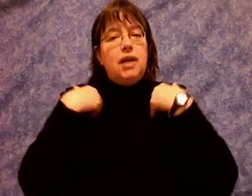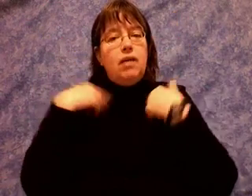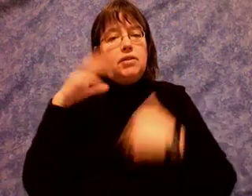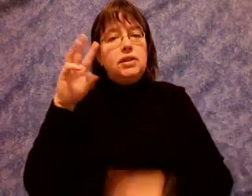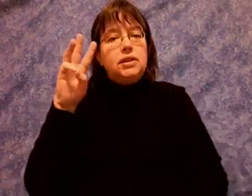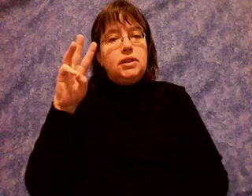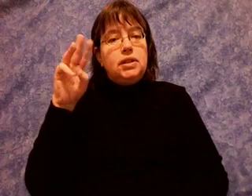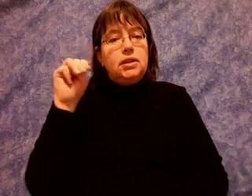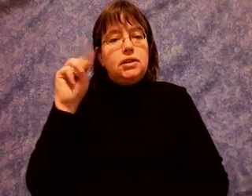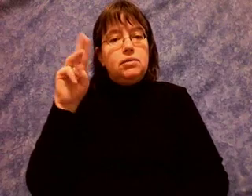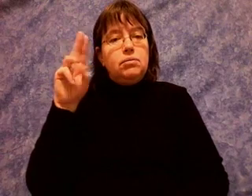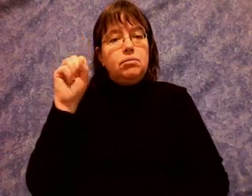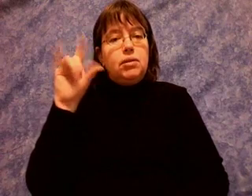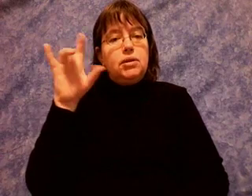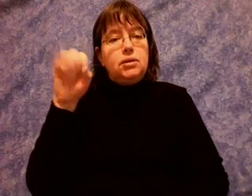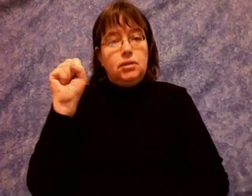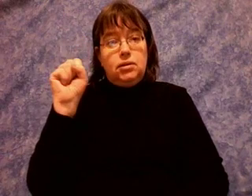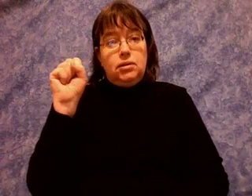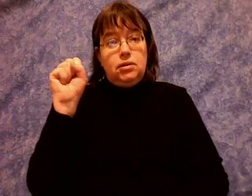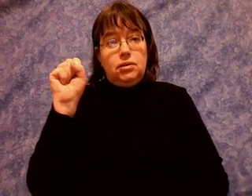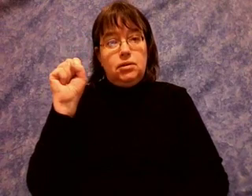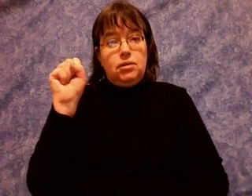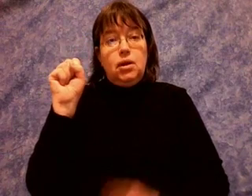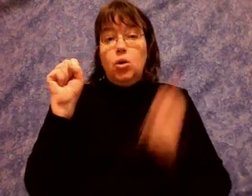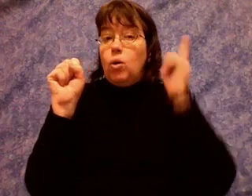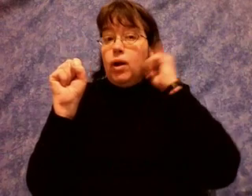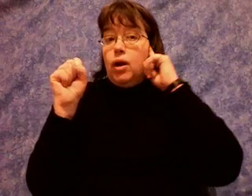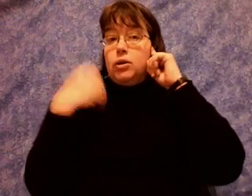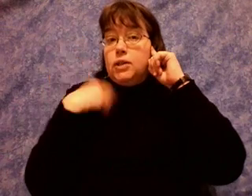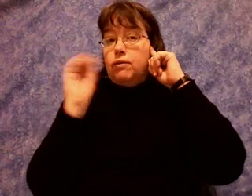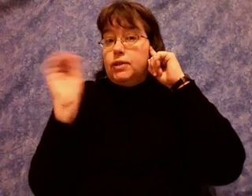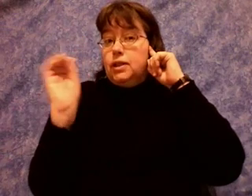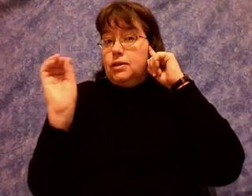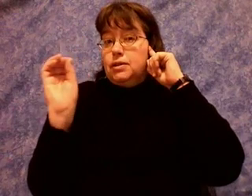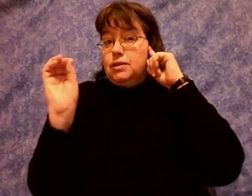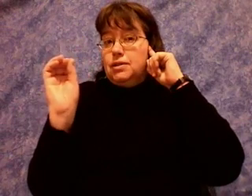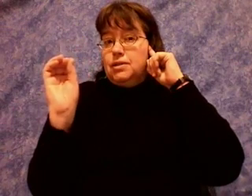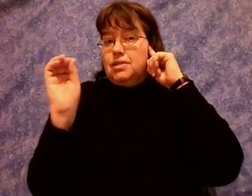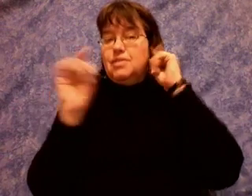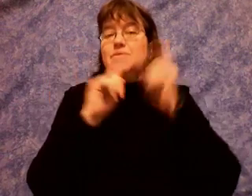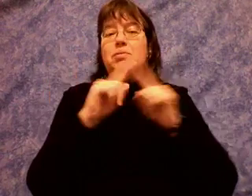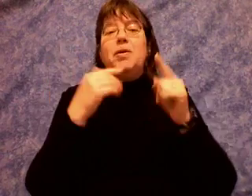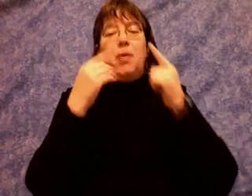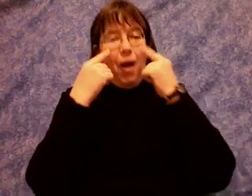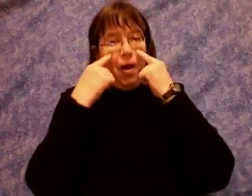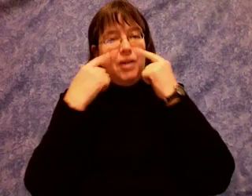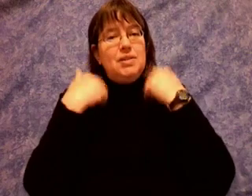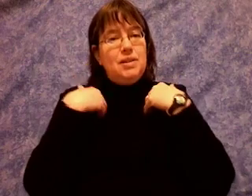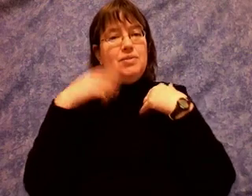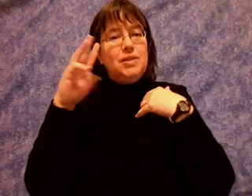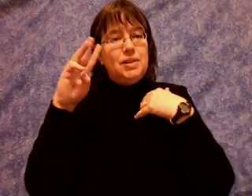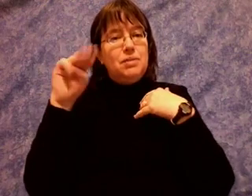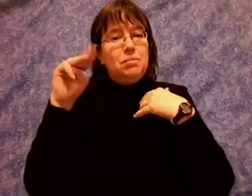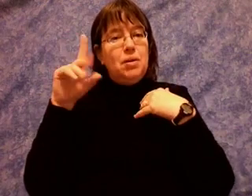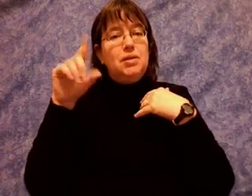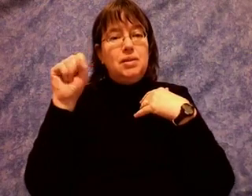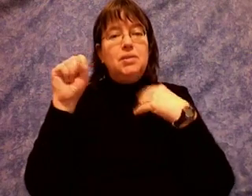that is your eyes have 6 muscles. Your ears have none. But your eyes have 6